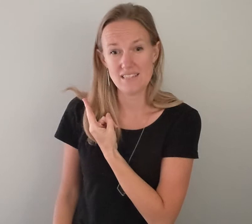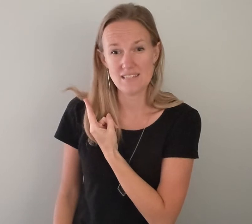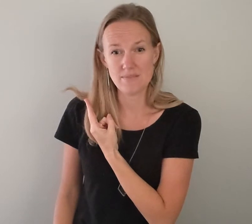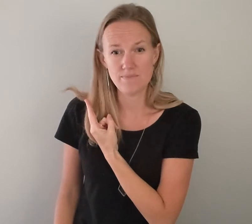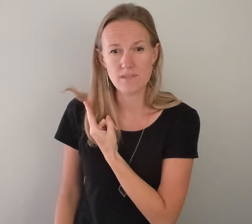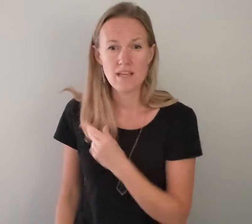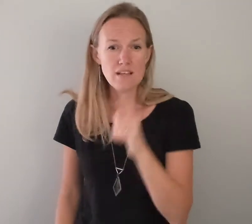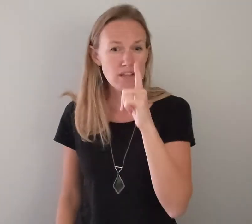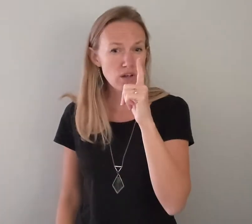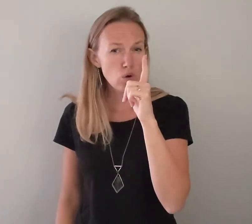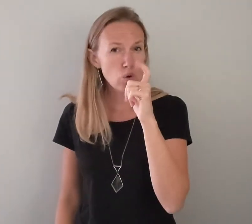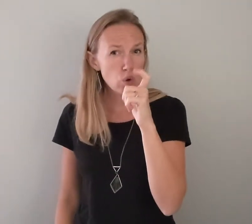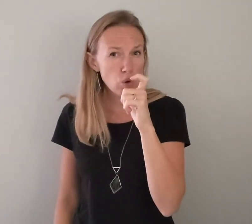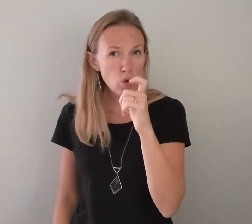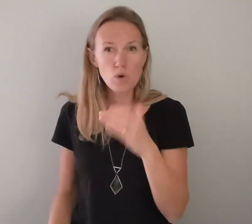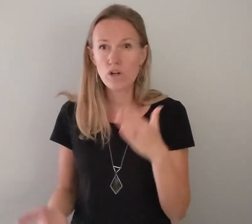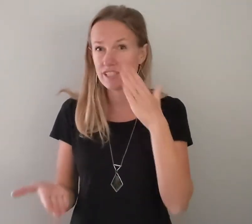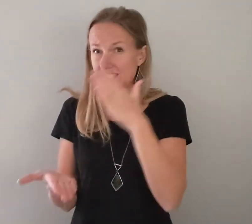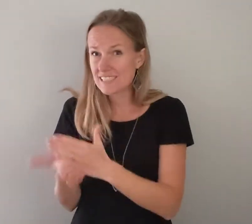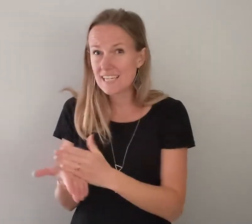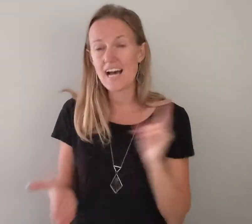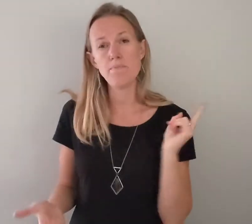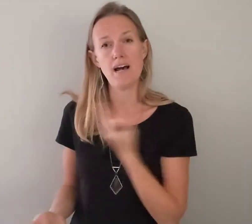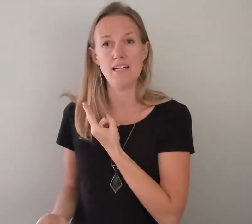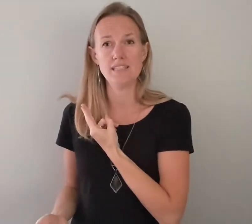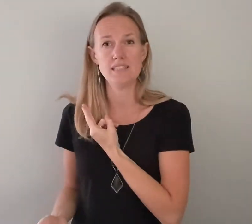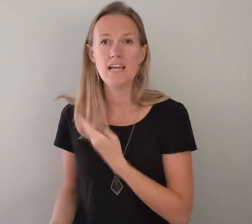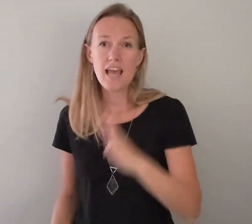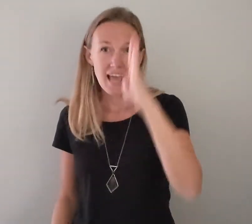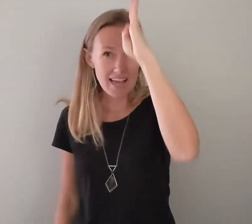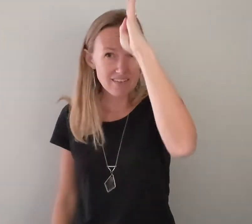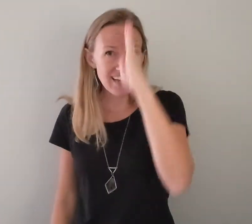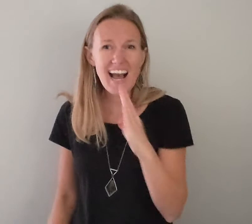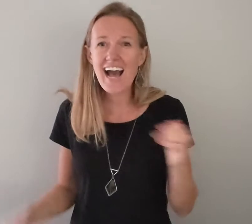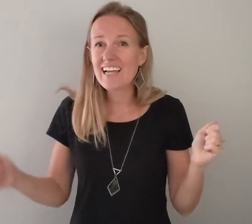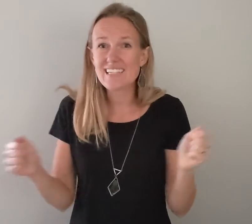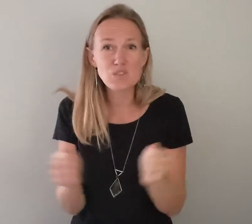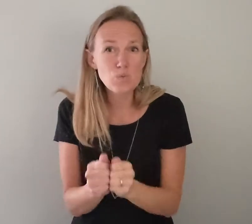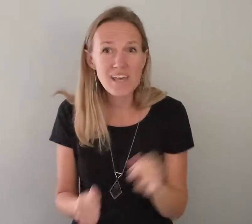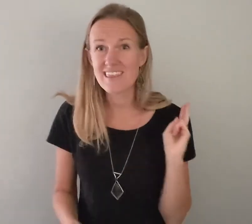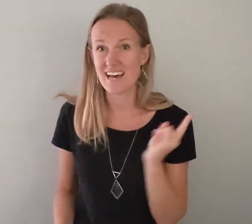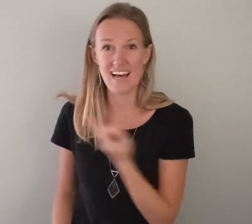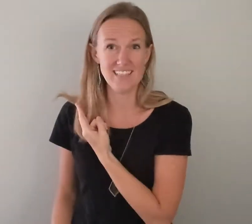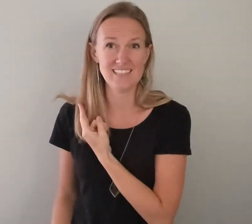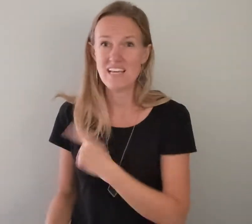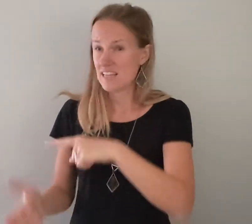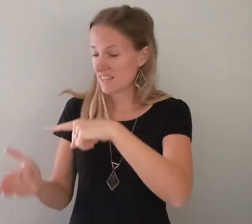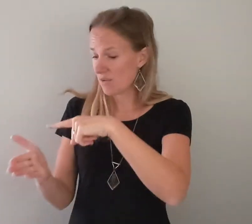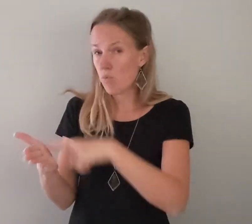us, then who could stop us? And if God is with us, then